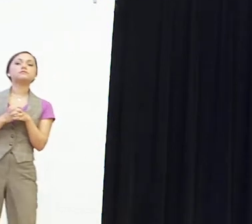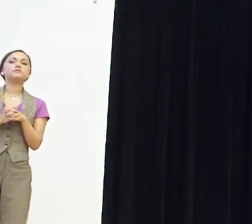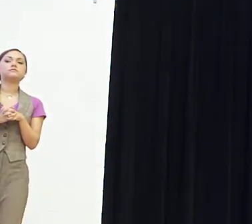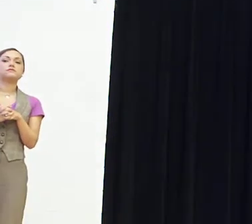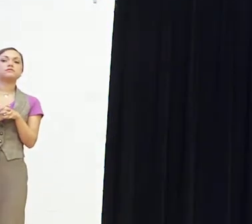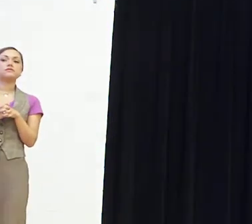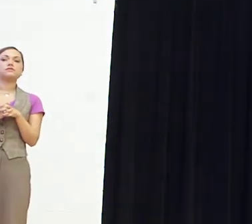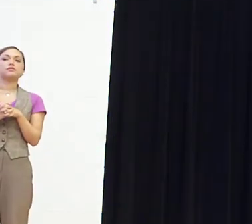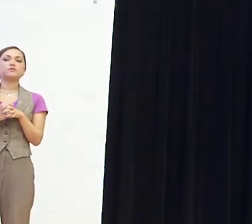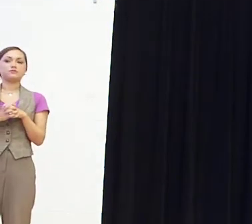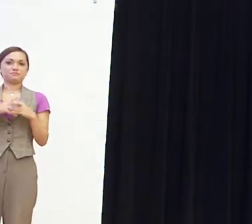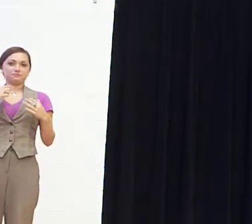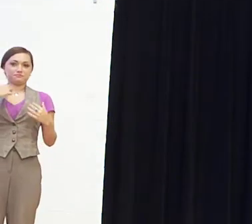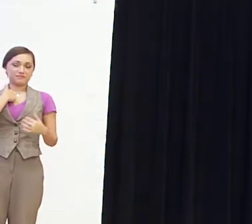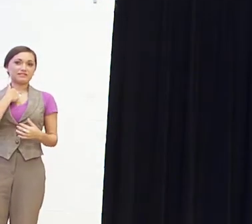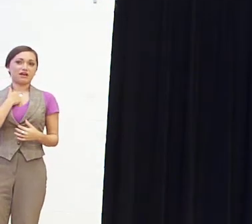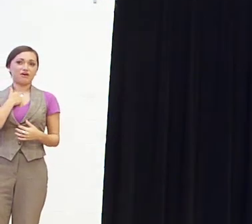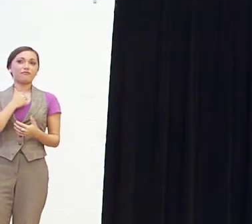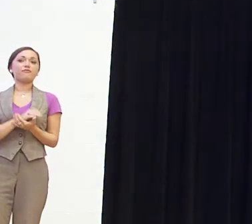personally